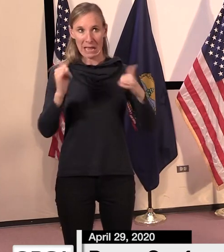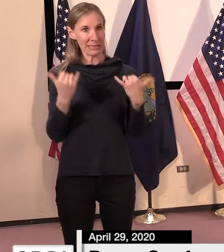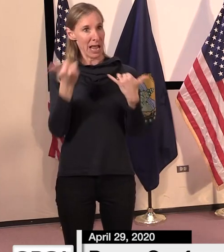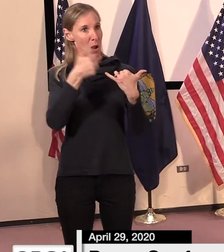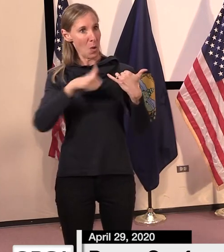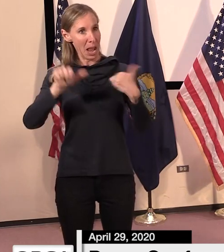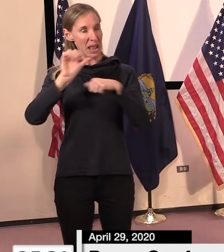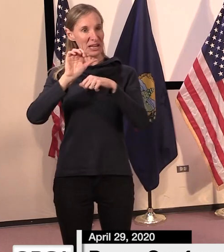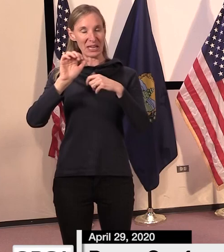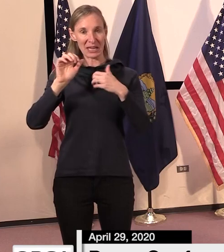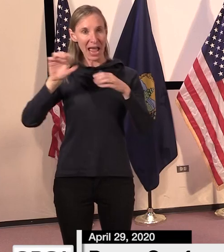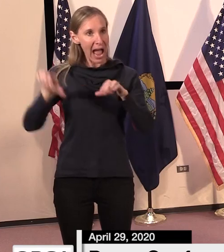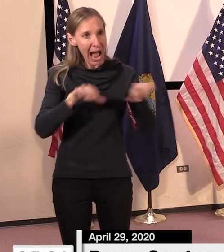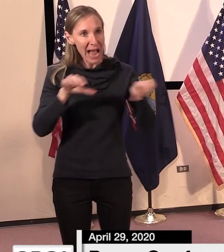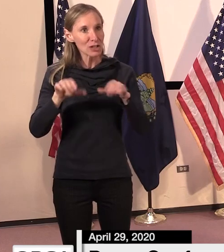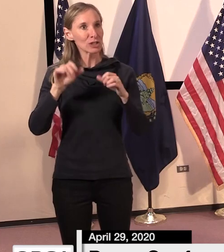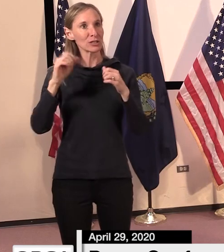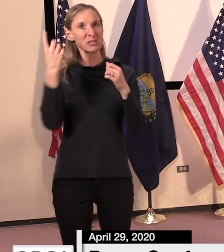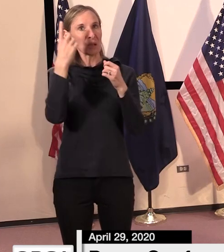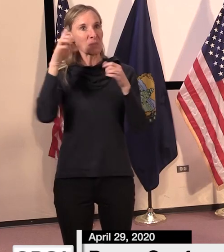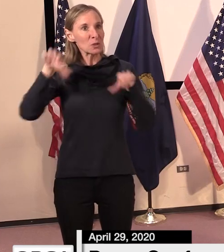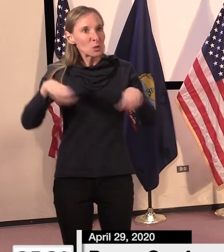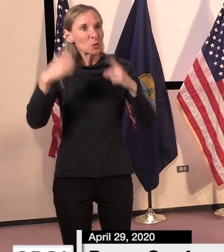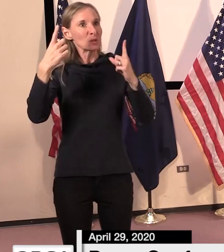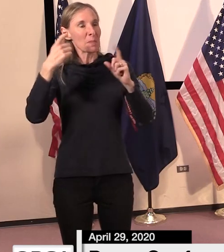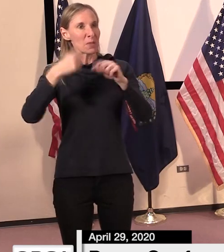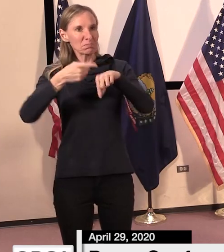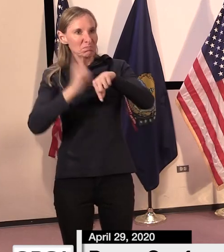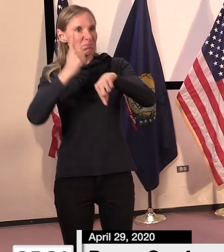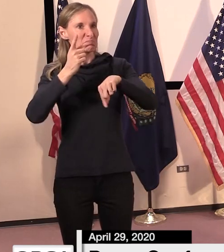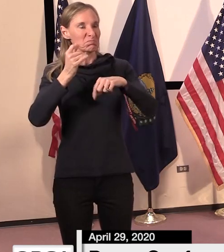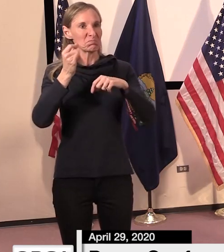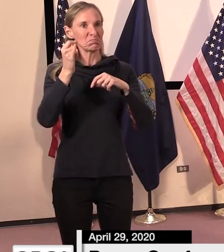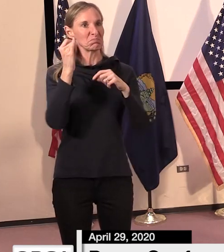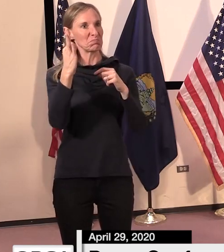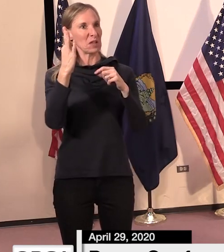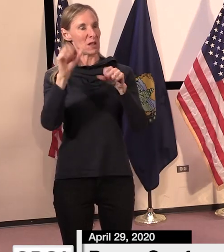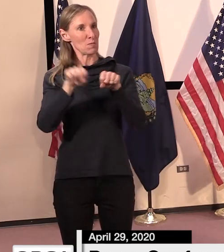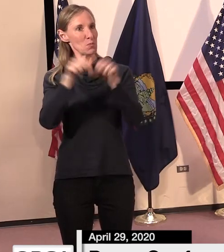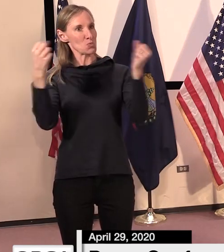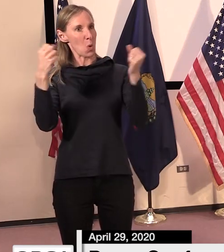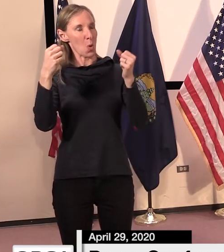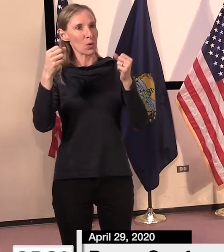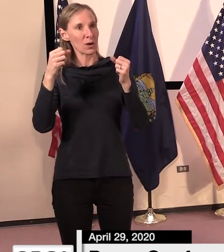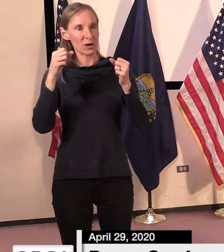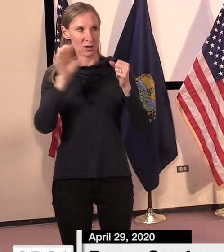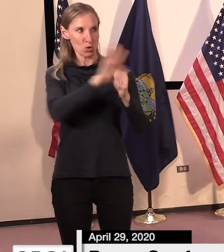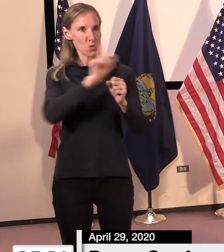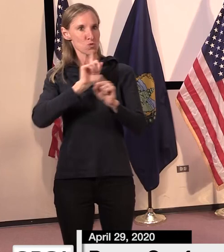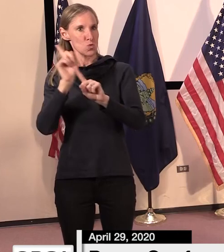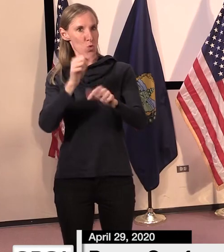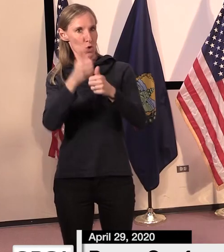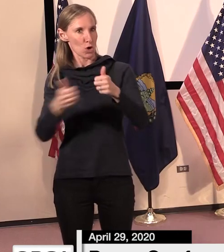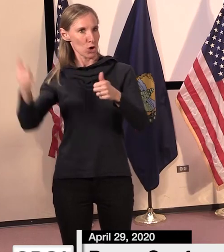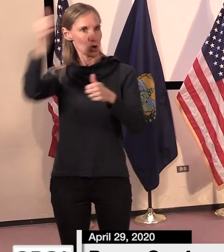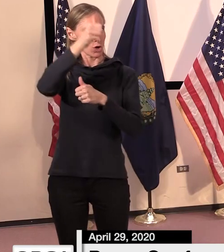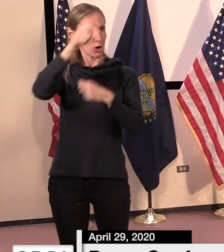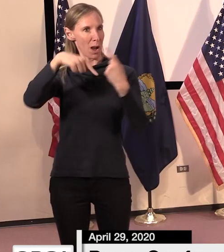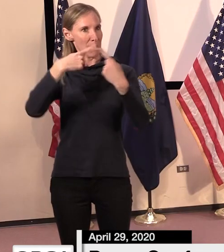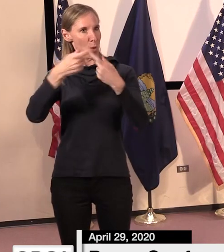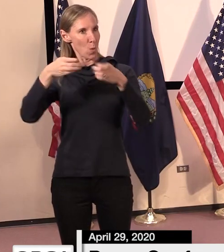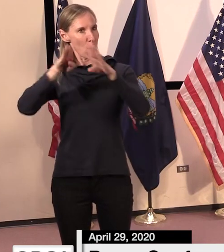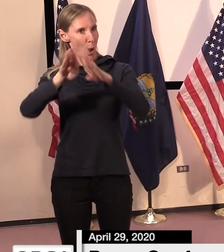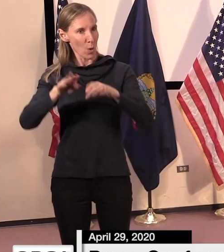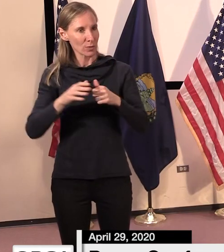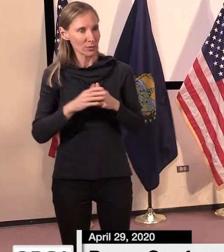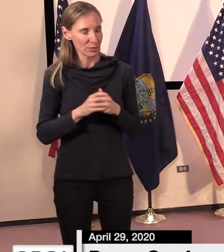in Vermont for being open in violation of the executive orders? I'm going to ask if Commissioner Sherling might be on the line.